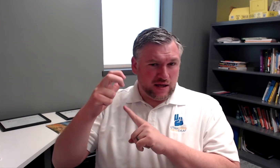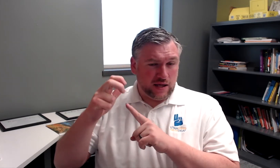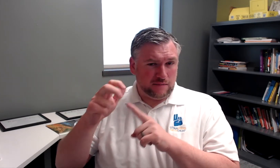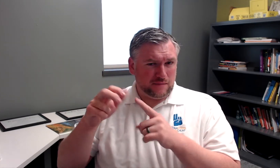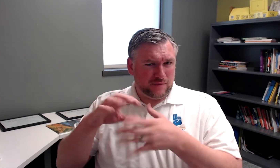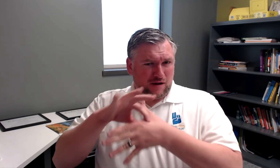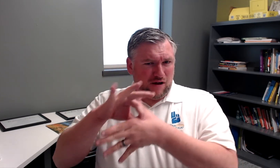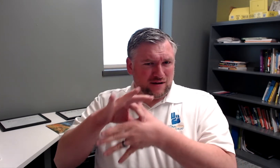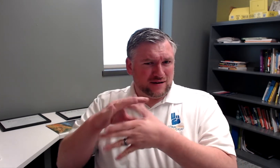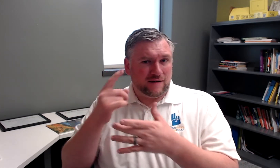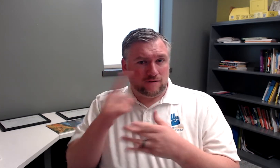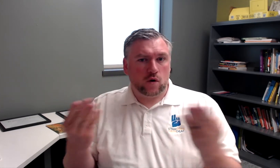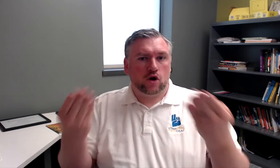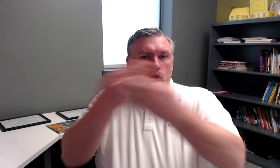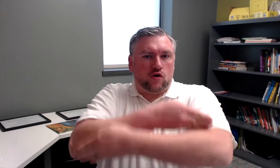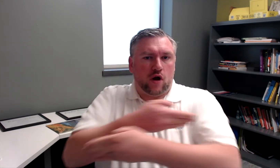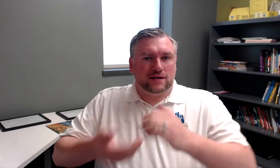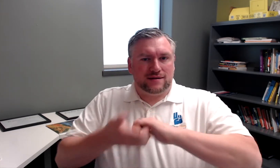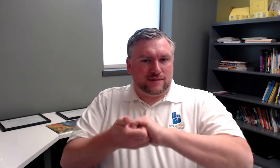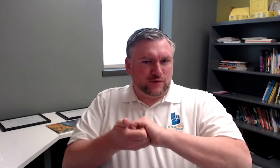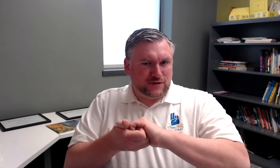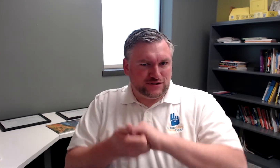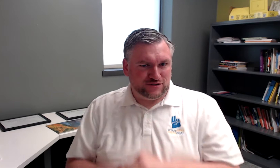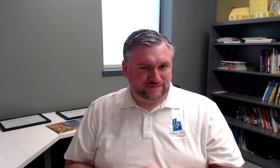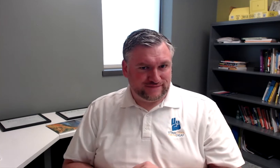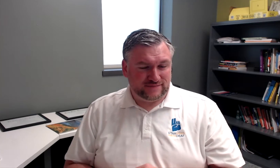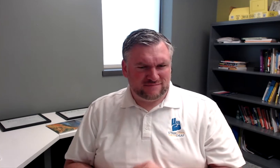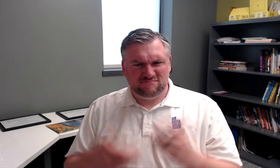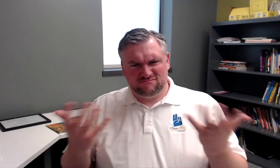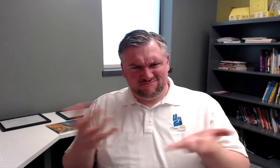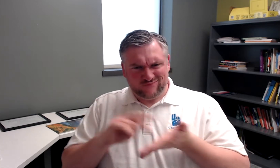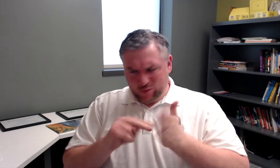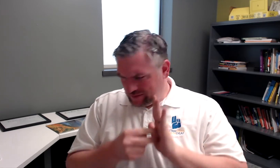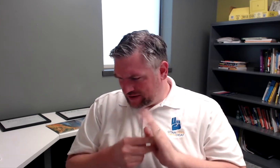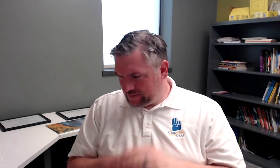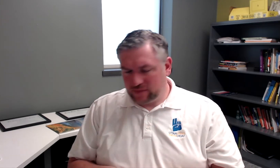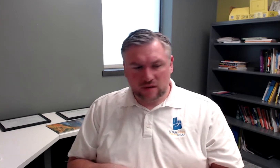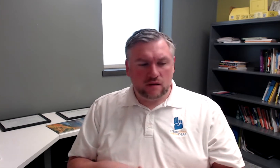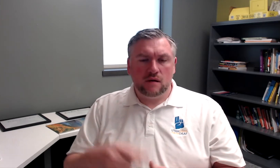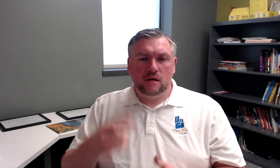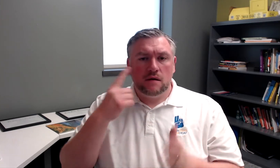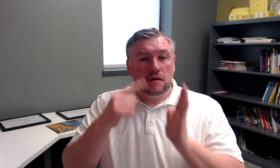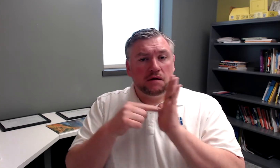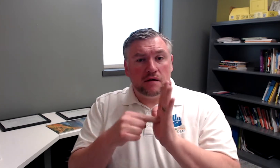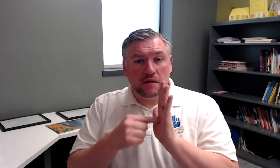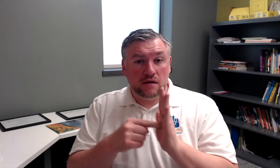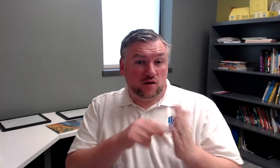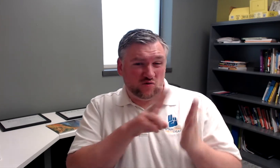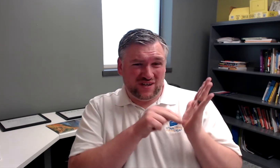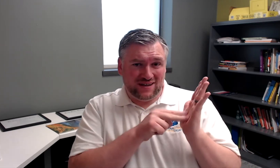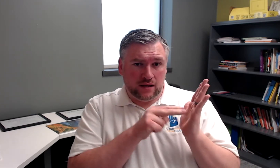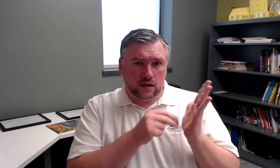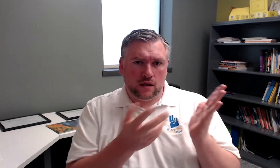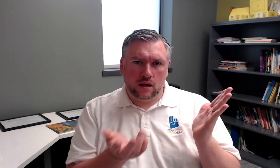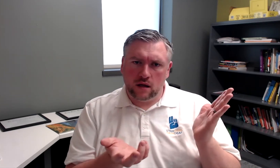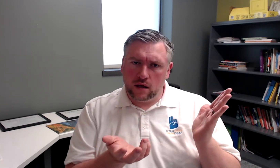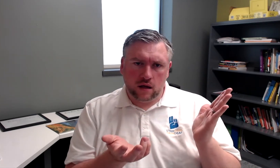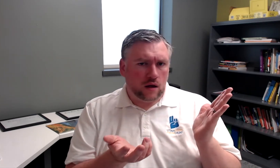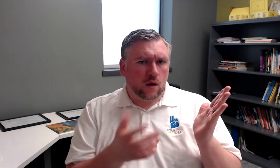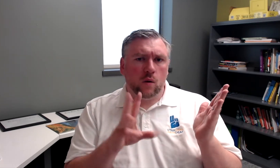the best possible cross content collaborative subject. So, what do I mean by that? For example,